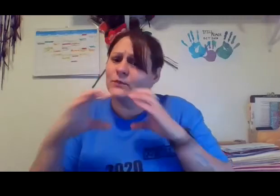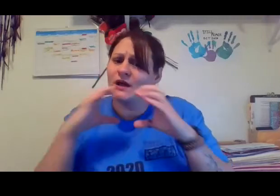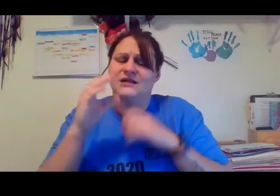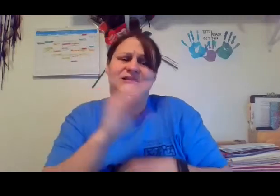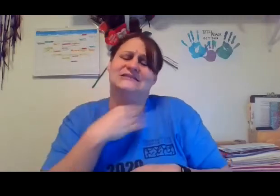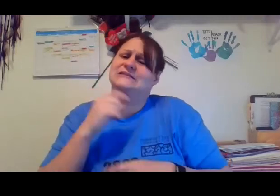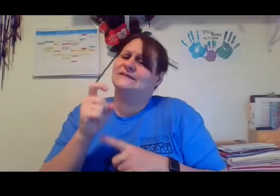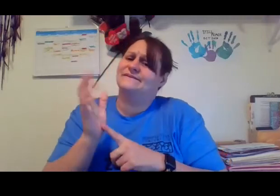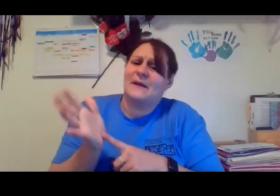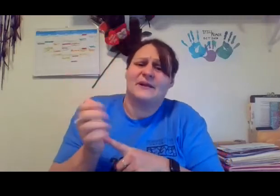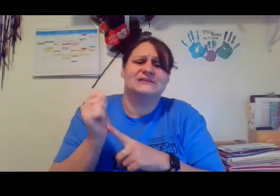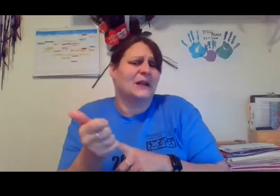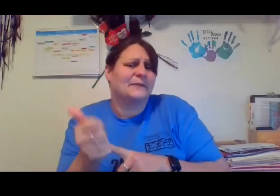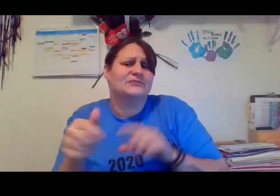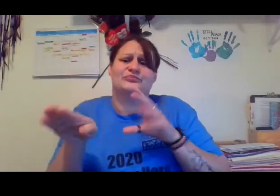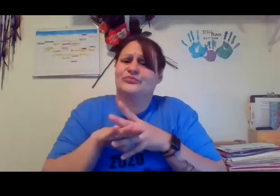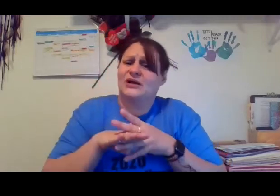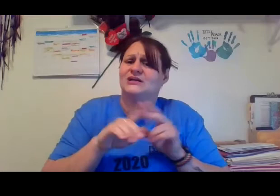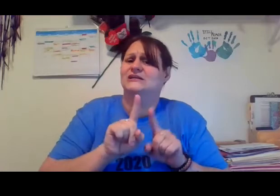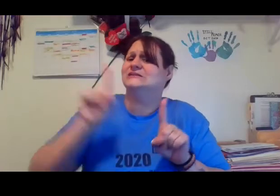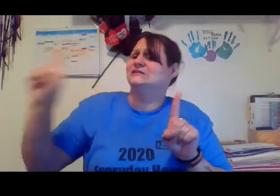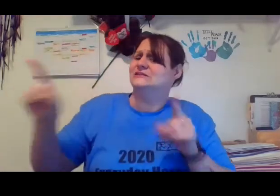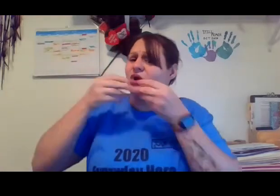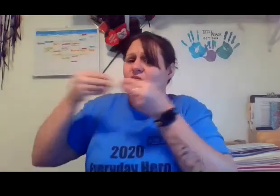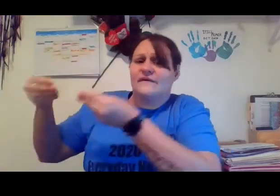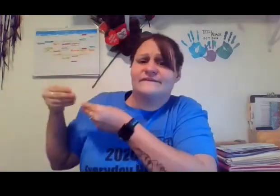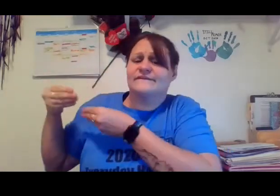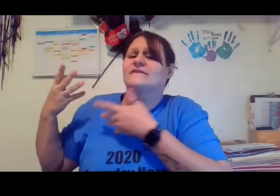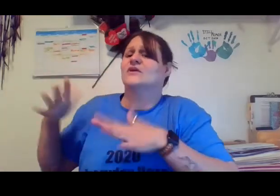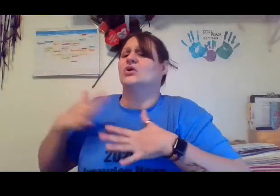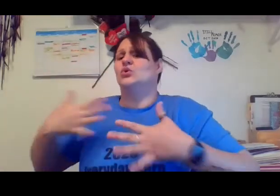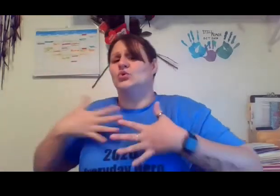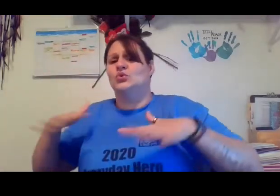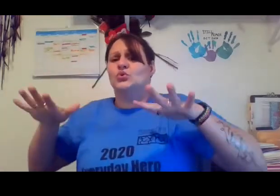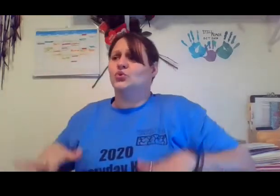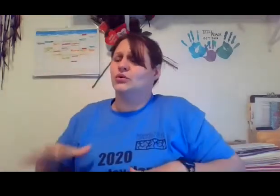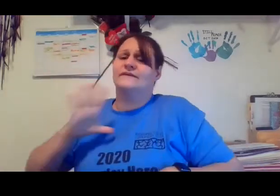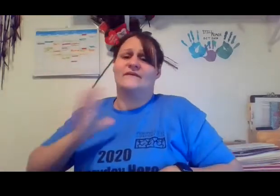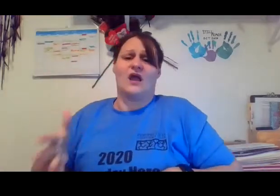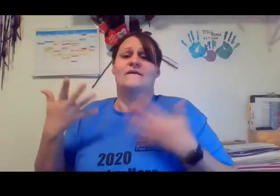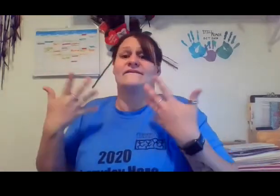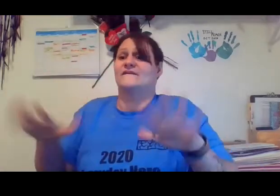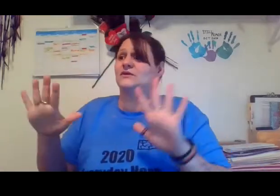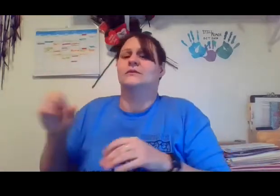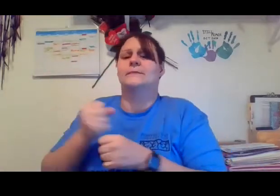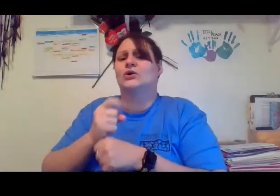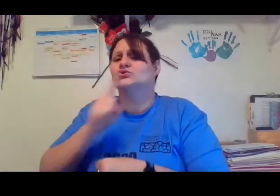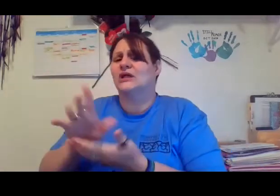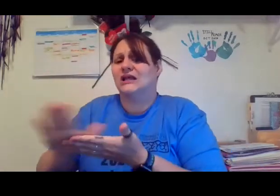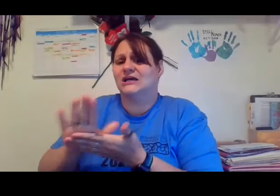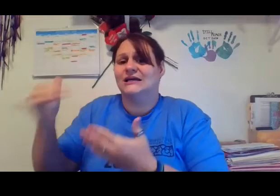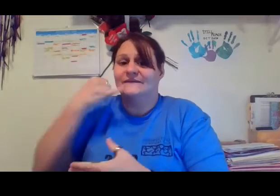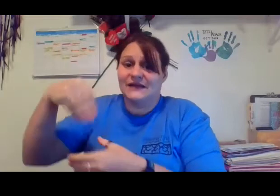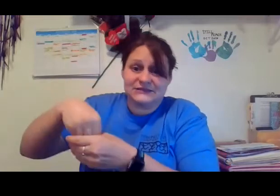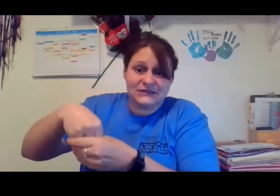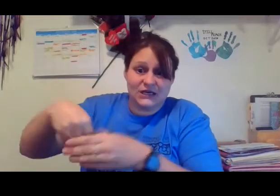staff, just with a mask, tell one of the other staff members to say, hey, I need a few minutes. Make sure all the people we support are